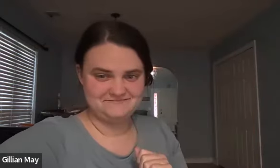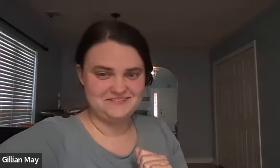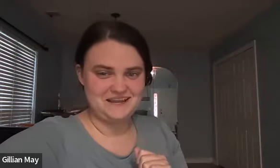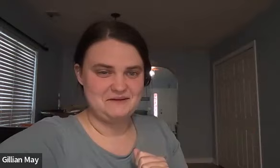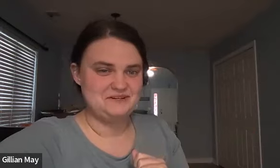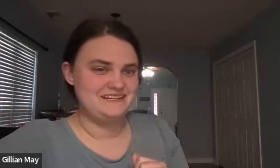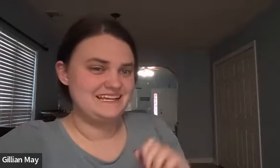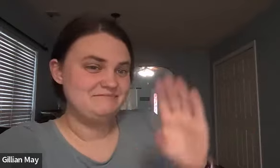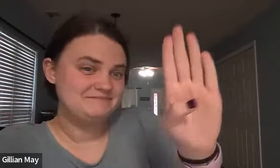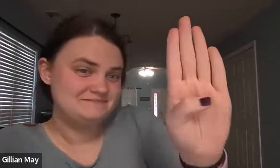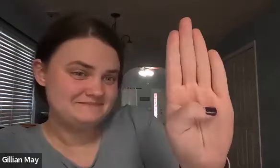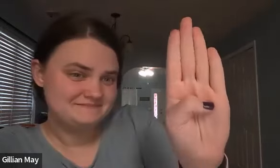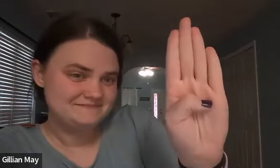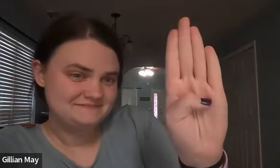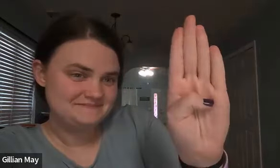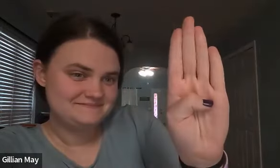Okay, I'm gonna do it again.